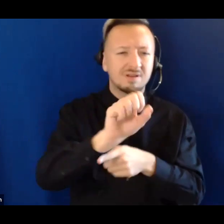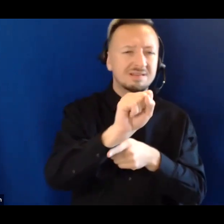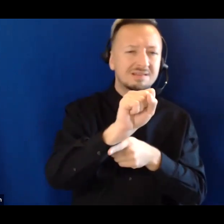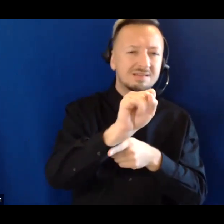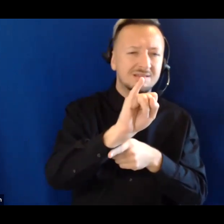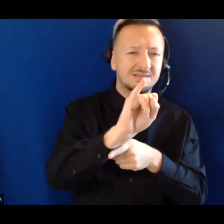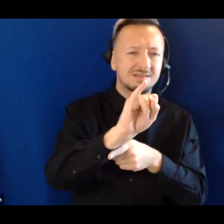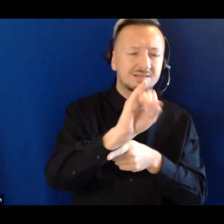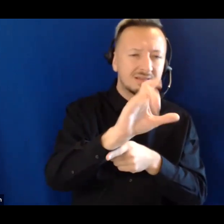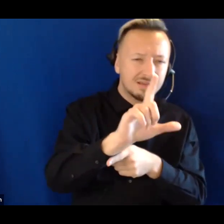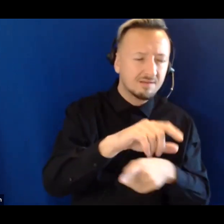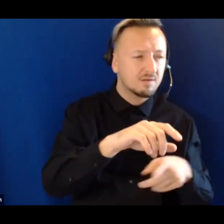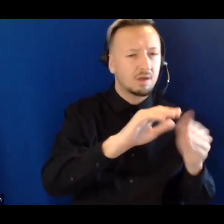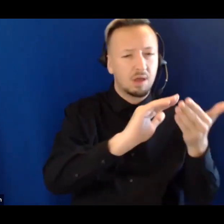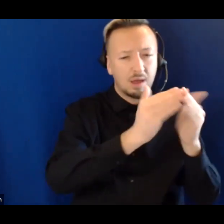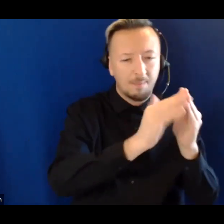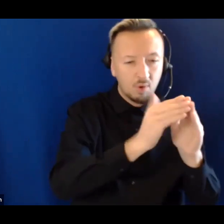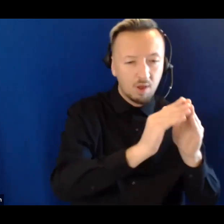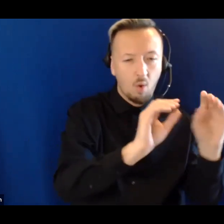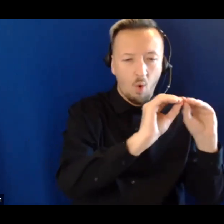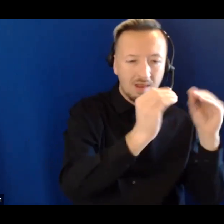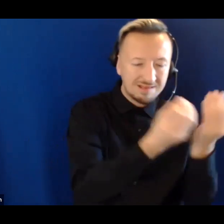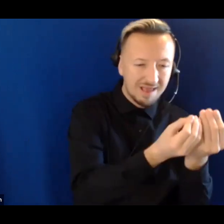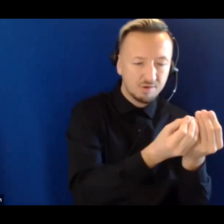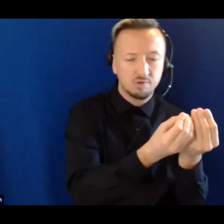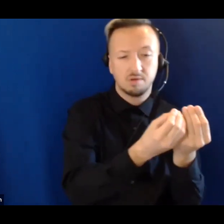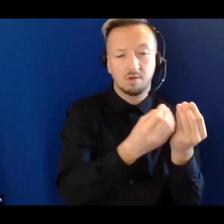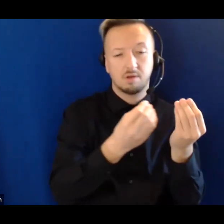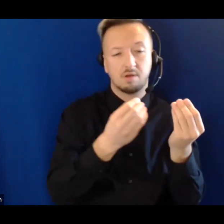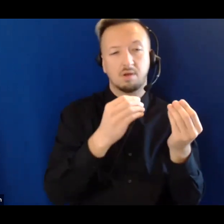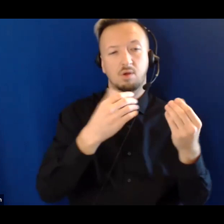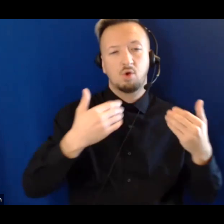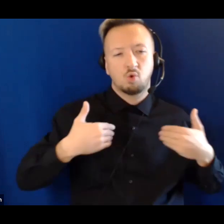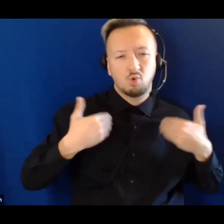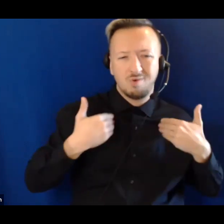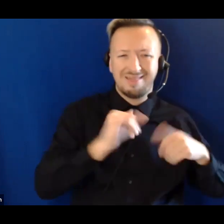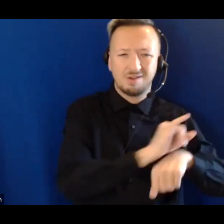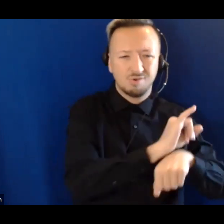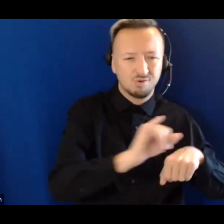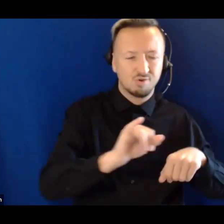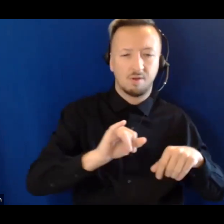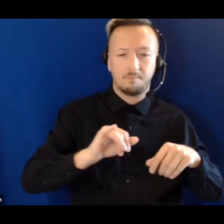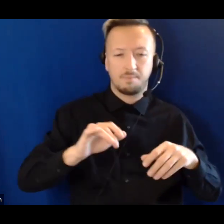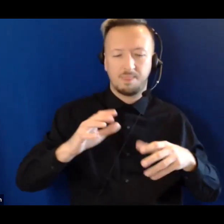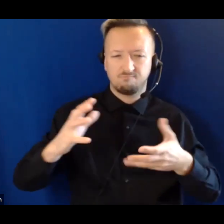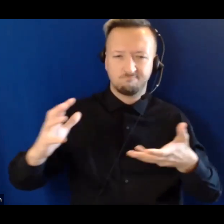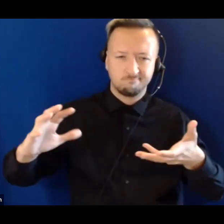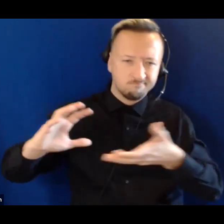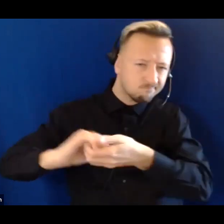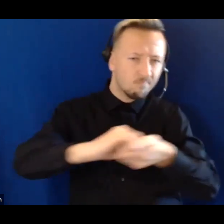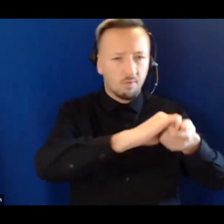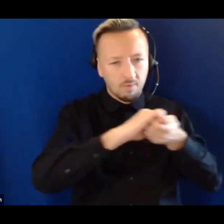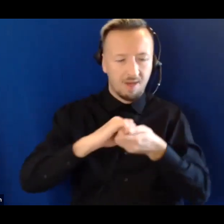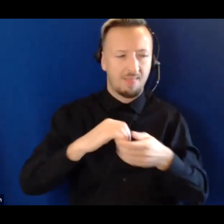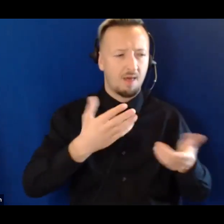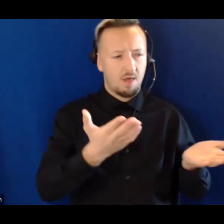and community organizations and youth internships, whatever it is, really getting youth involved and letting them know that you're there